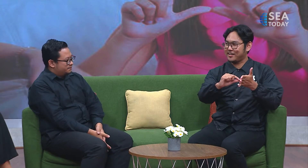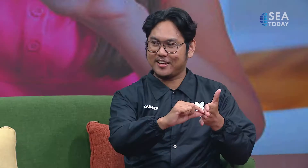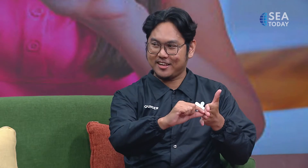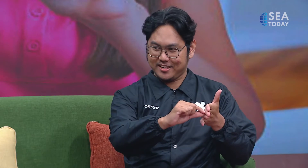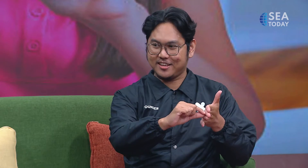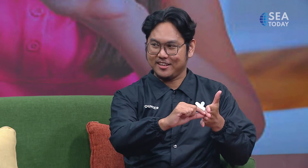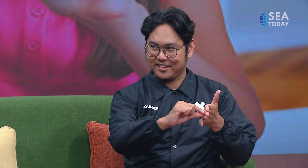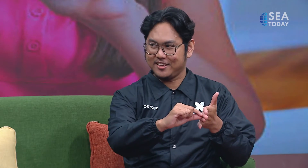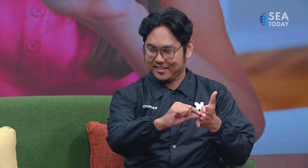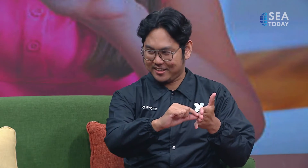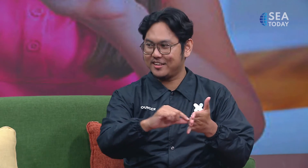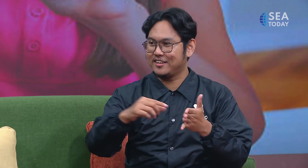is